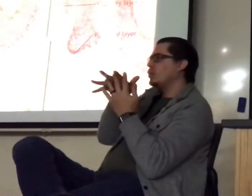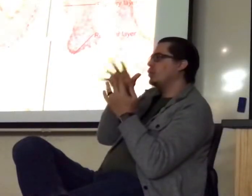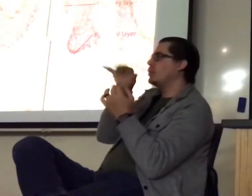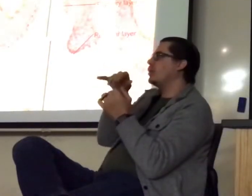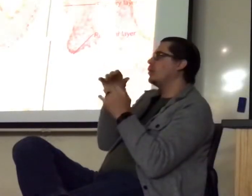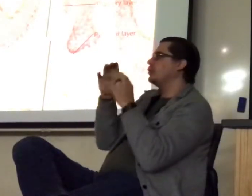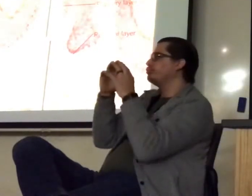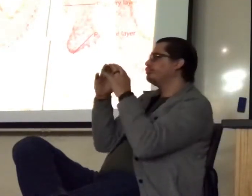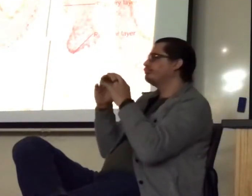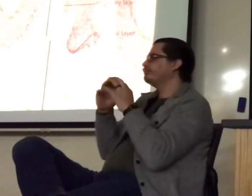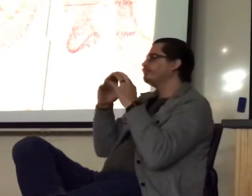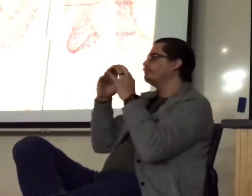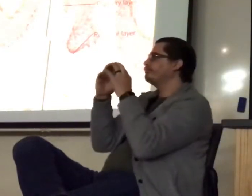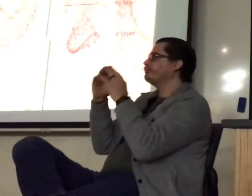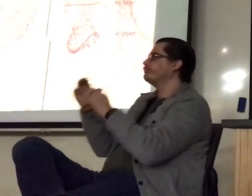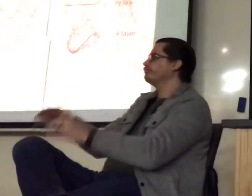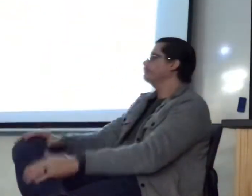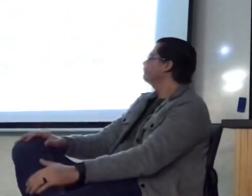bundles.